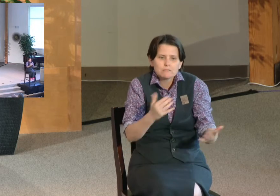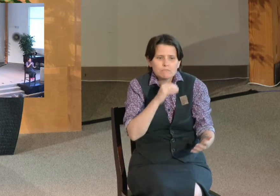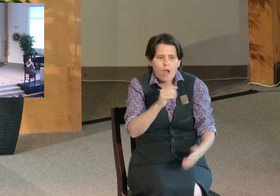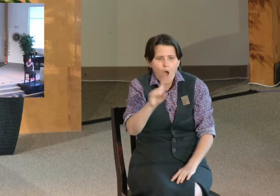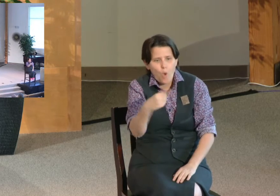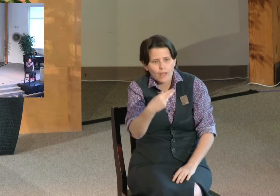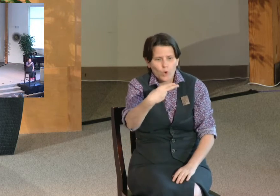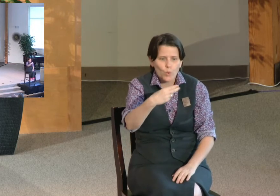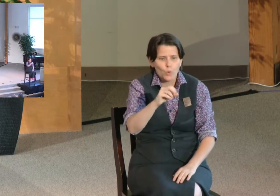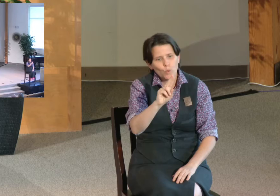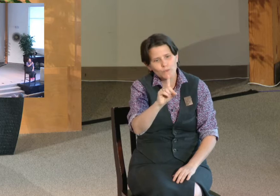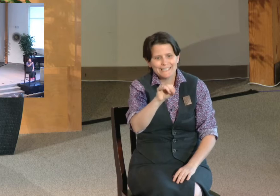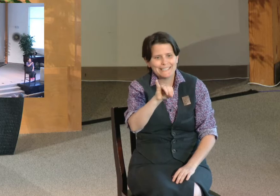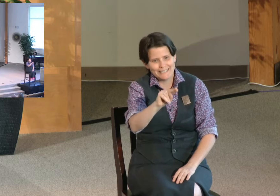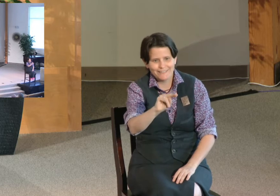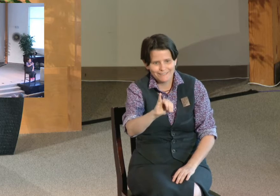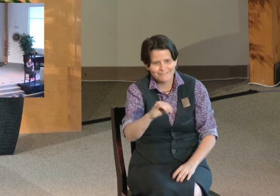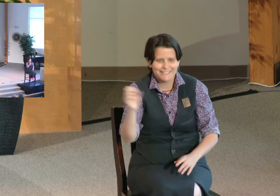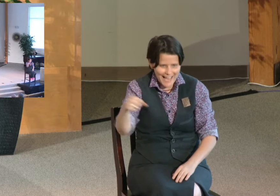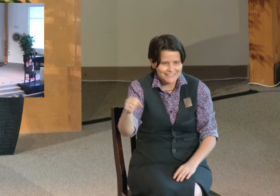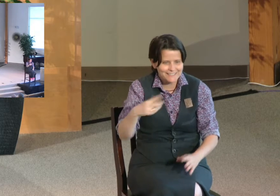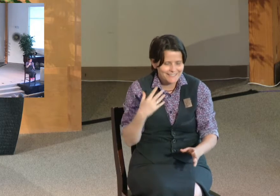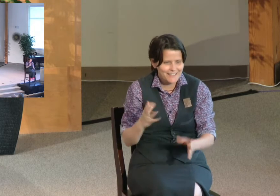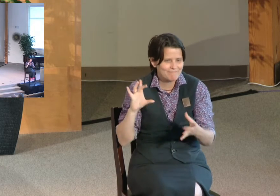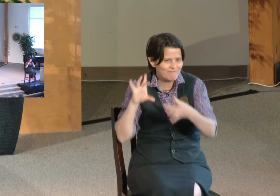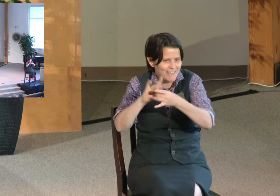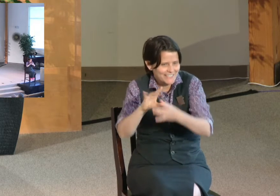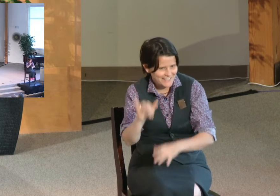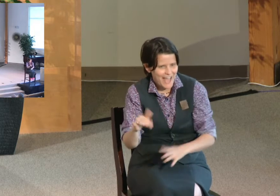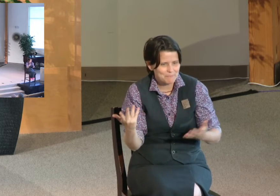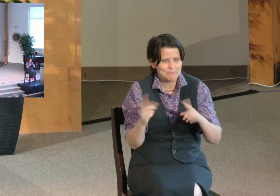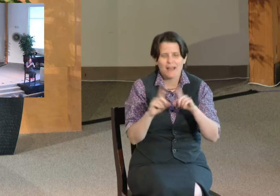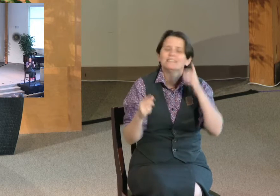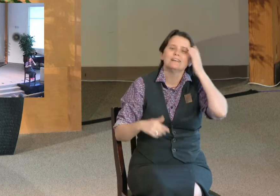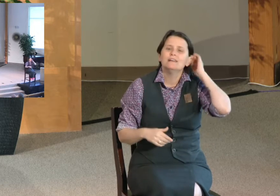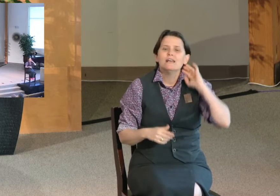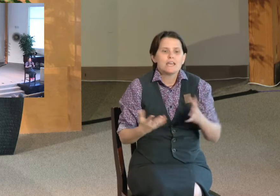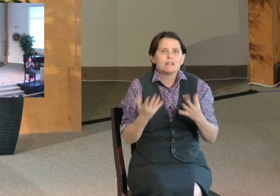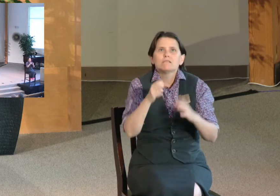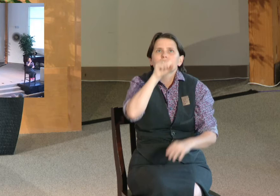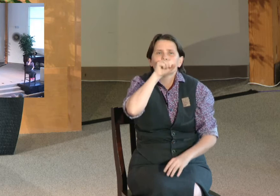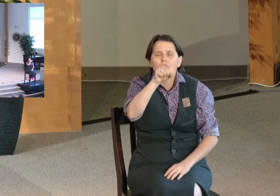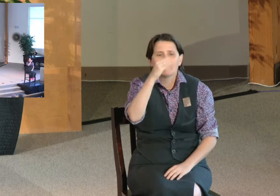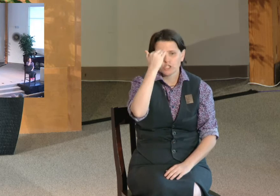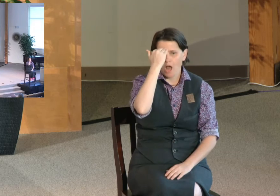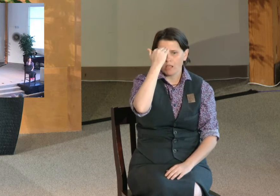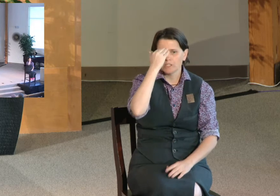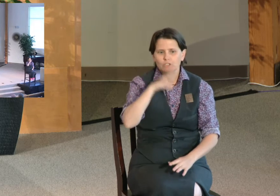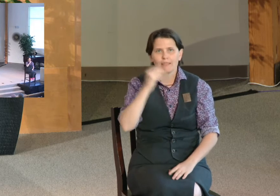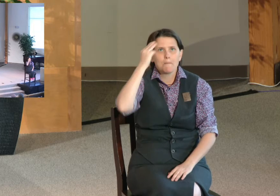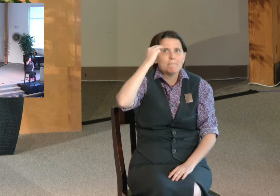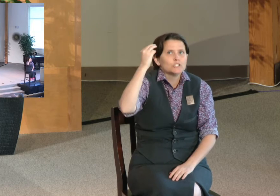who treasure knowledge, especially the mystical and the esoteric. They want to have